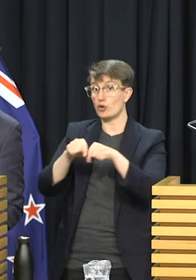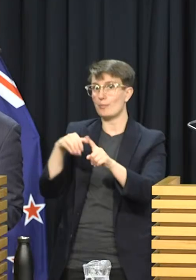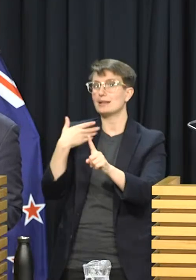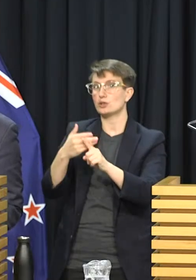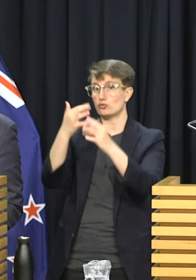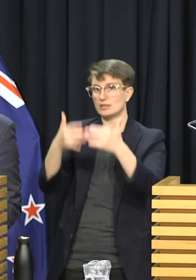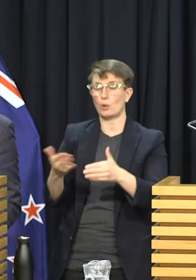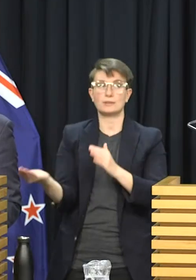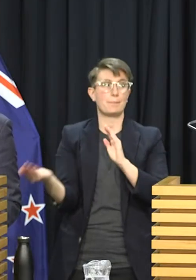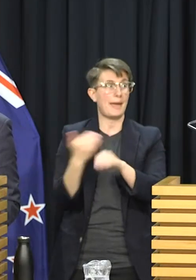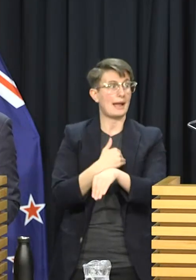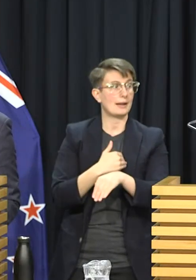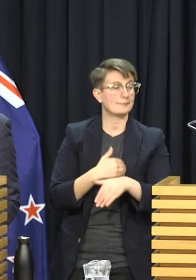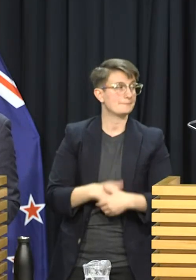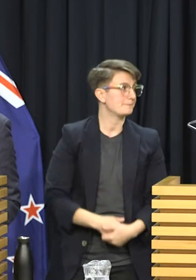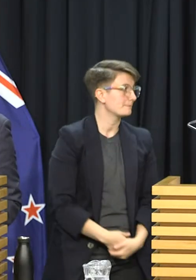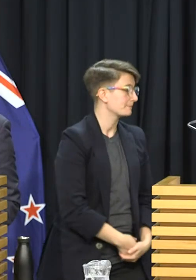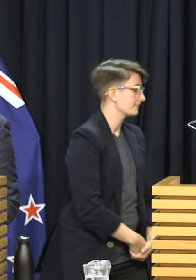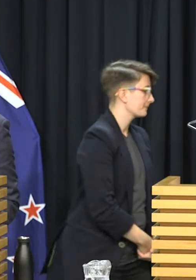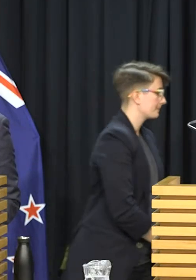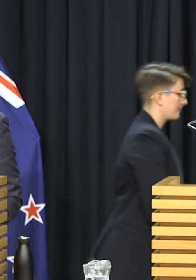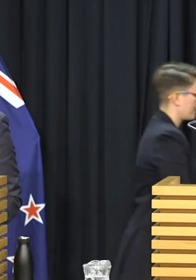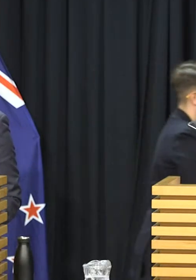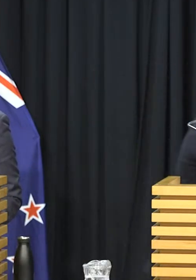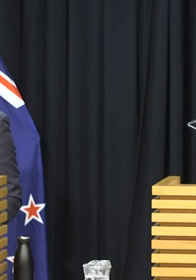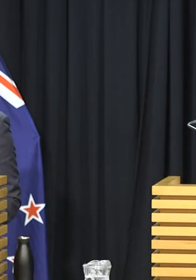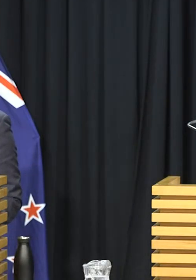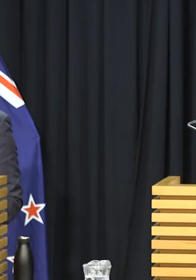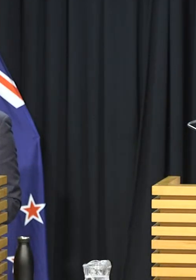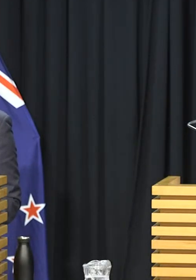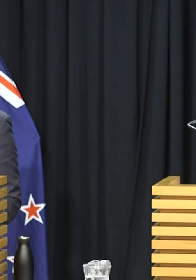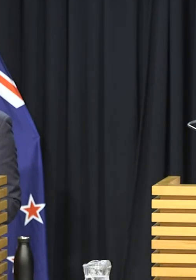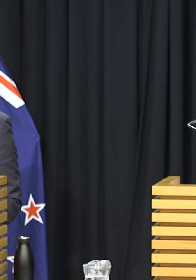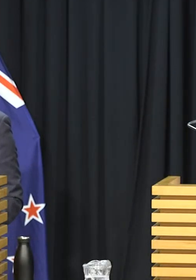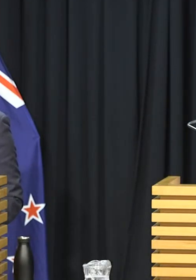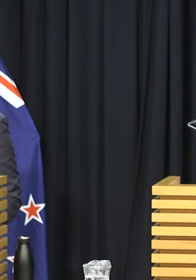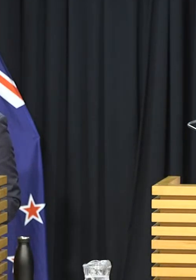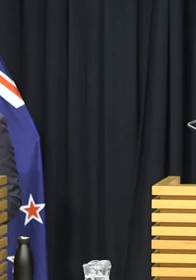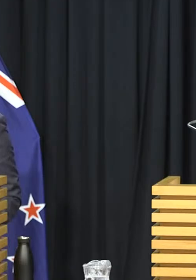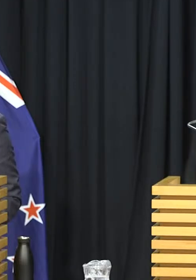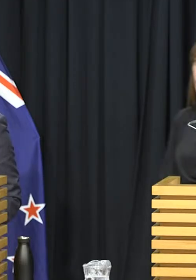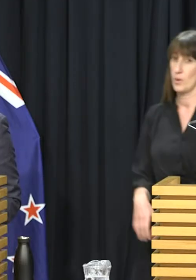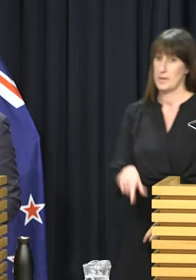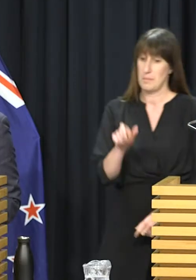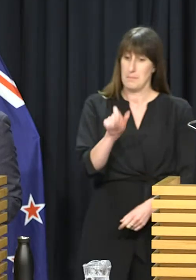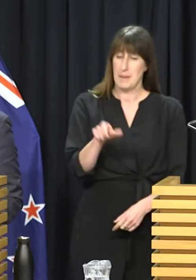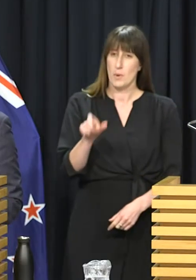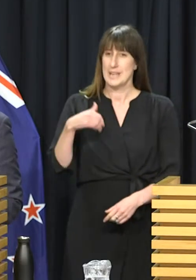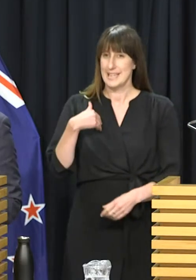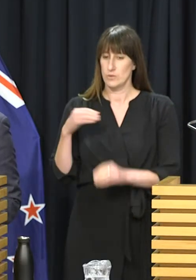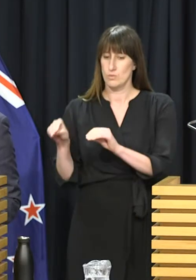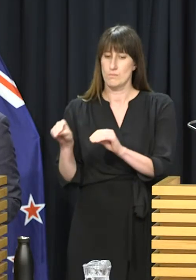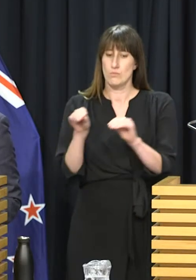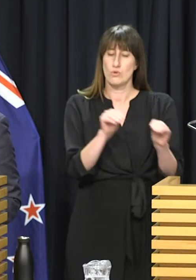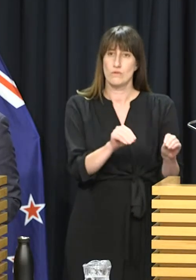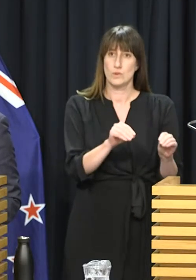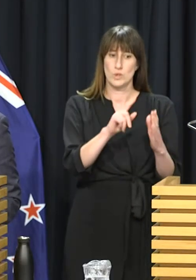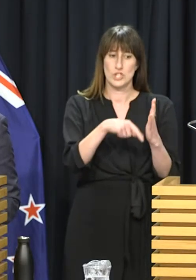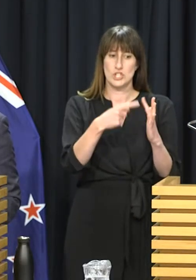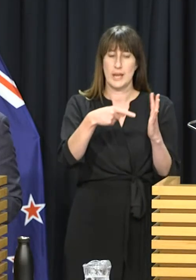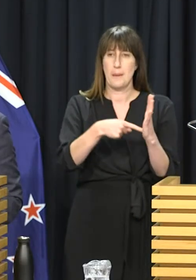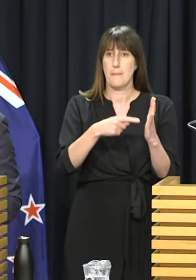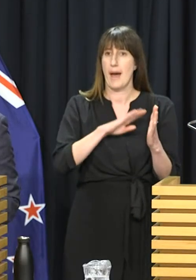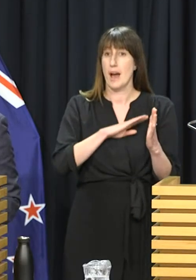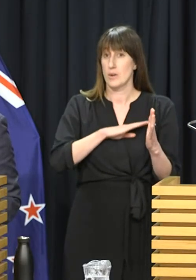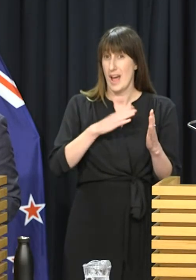we typically do those transfers when it's safest to do so. So if we get a result late at night, for example, we'd leave those people in their rooms until the